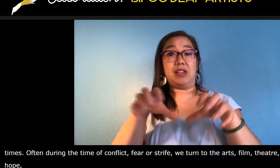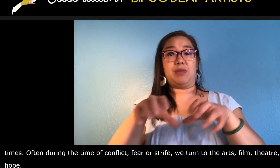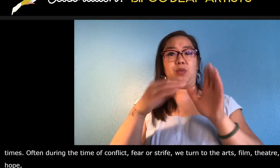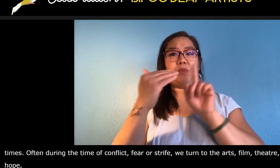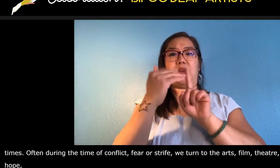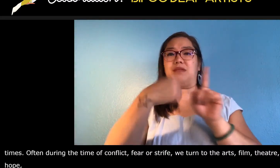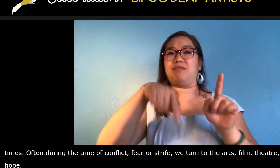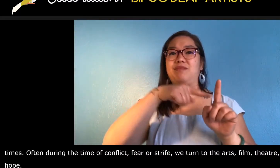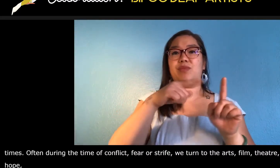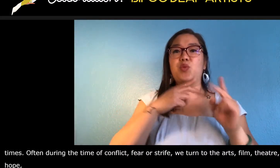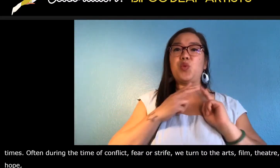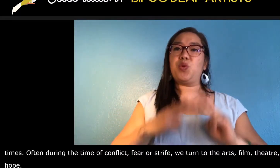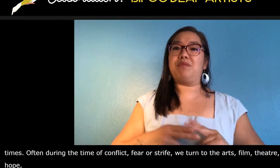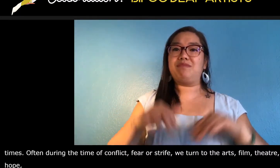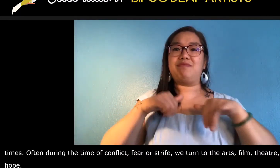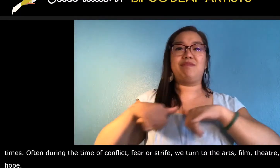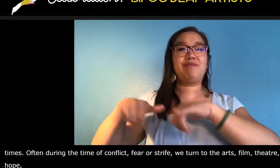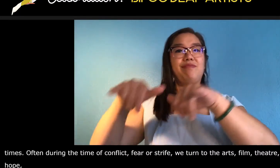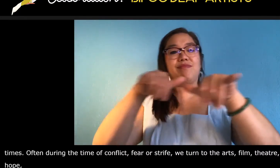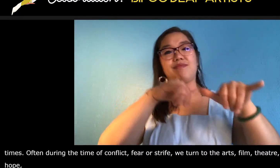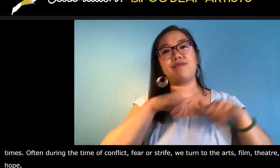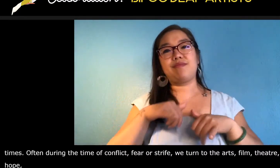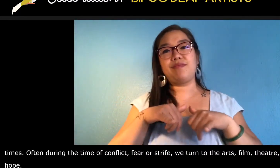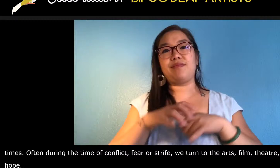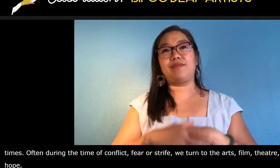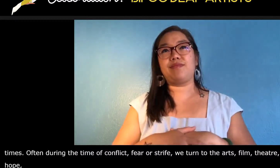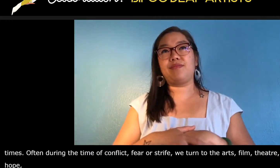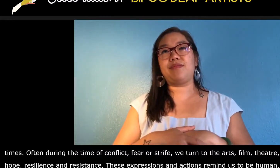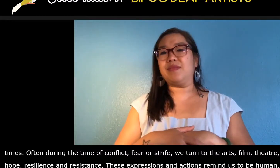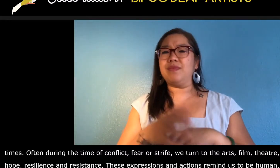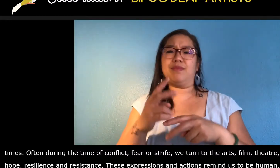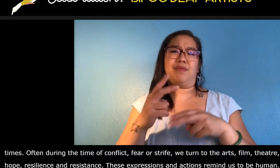These expressions and actions remind us to be human.